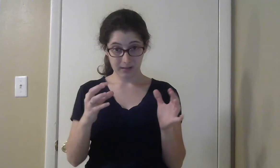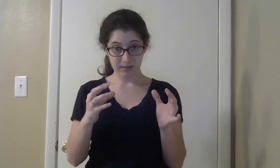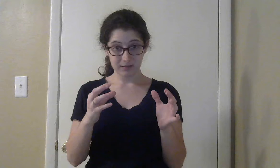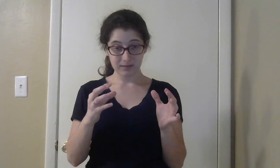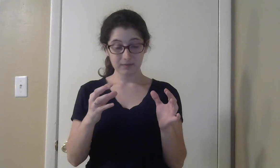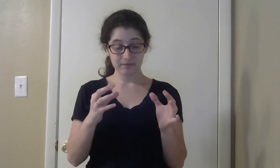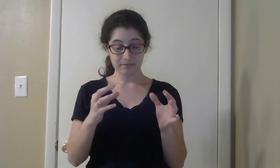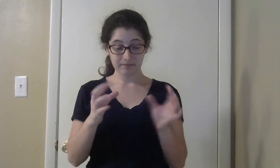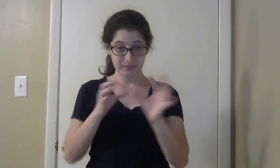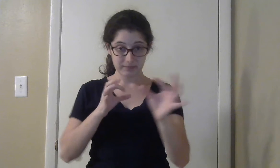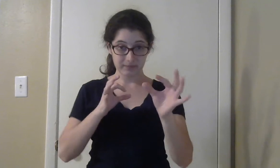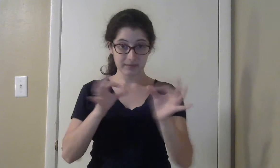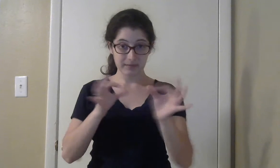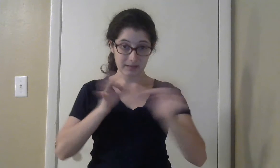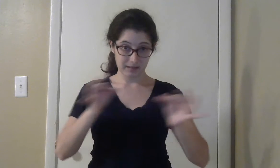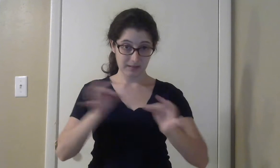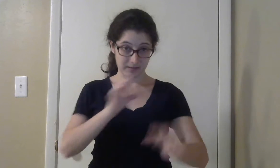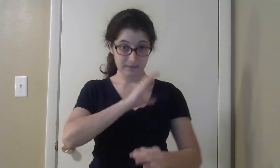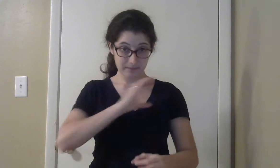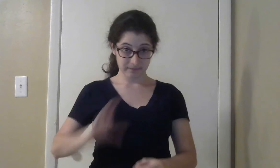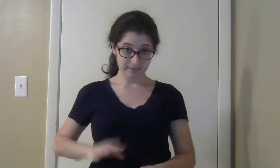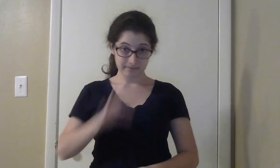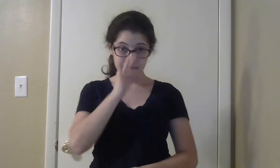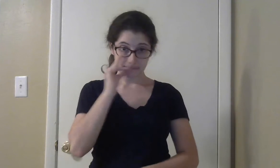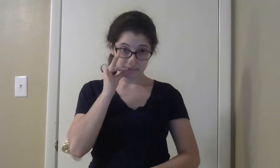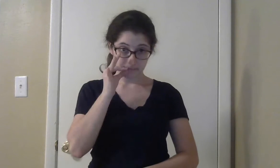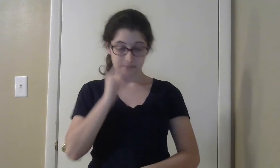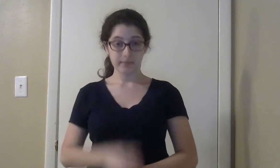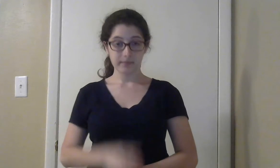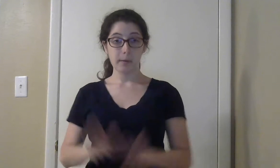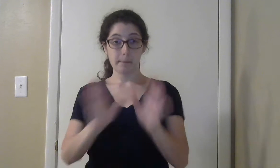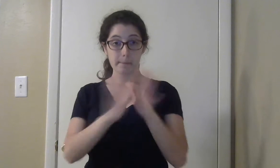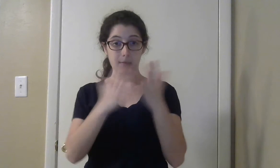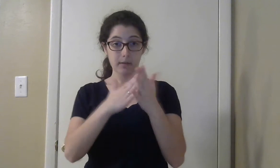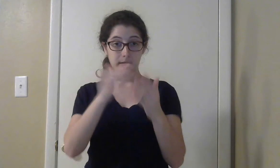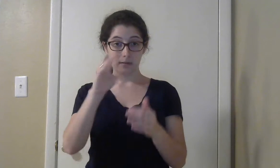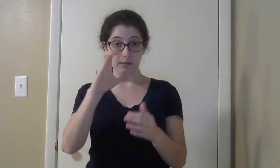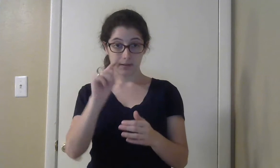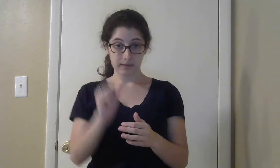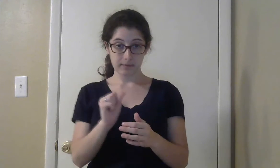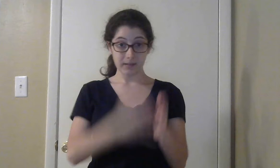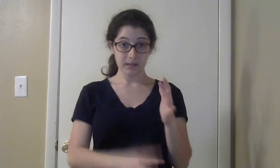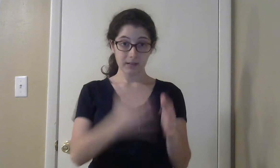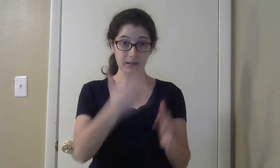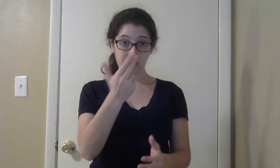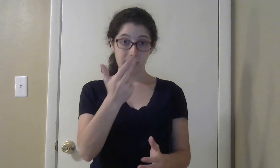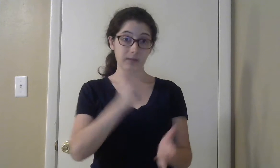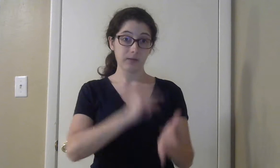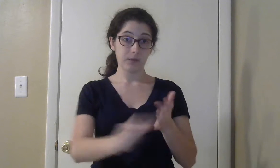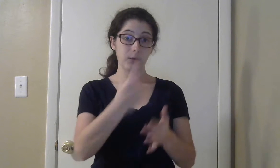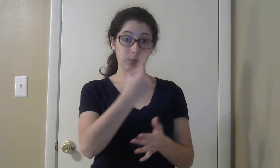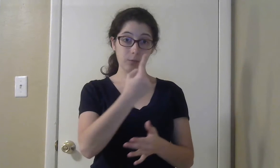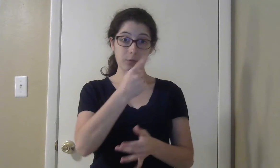what fasting is for Christians. In the book of Acts, chapter 13, verses 1 to 3, there's